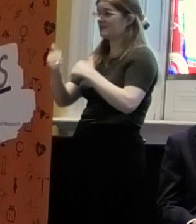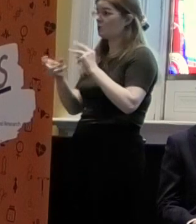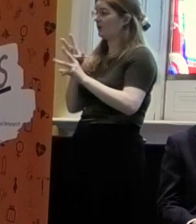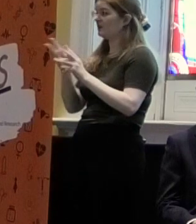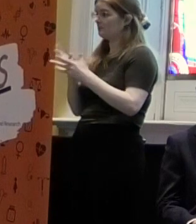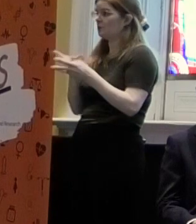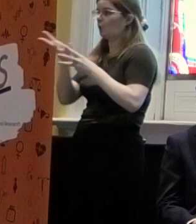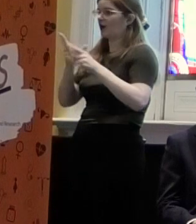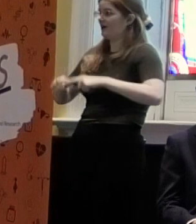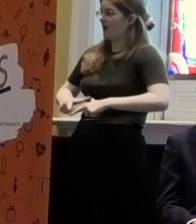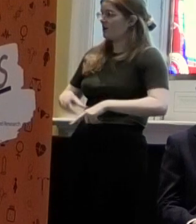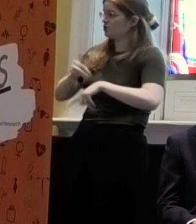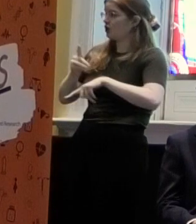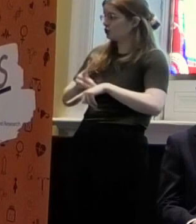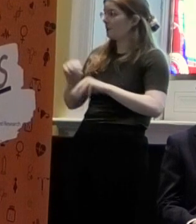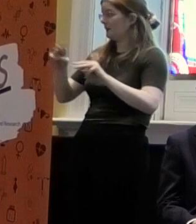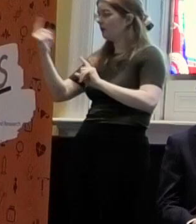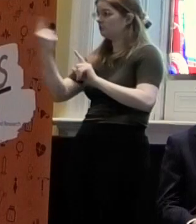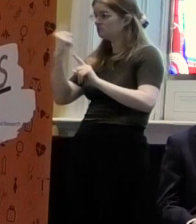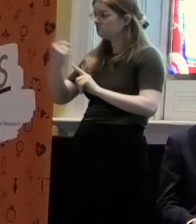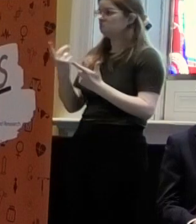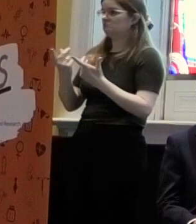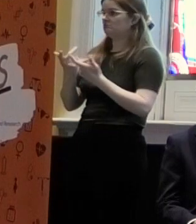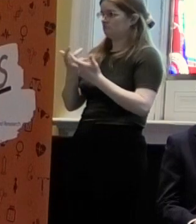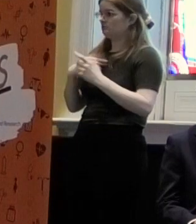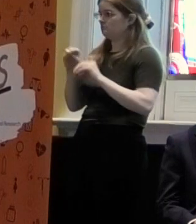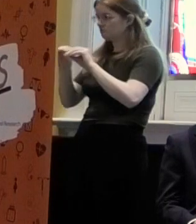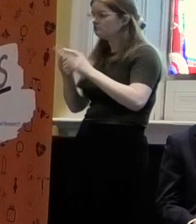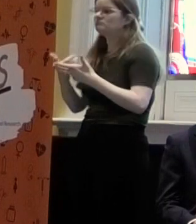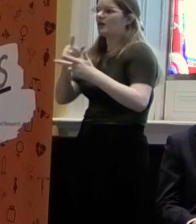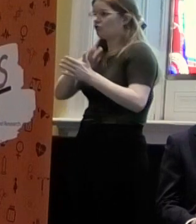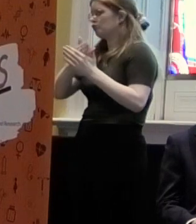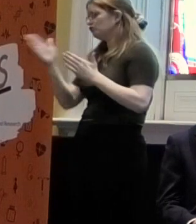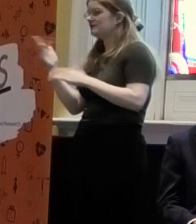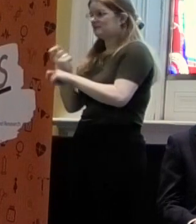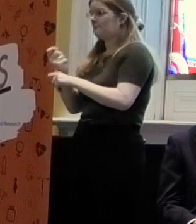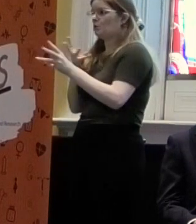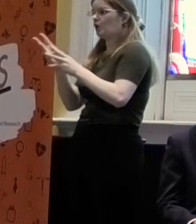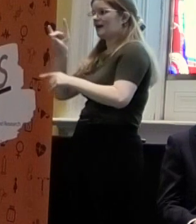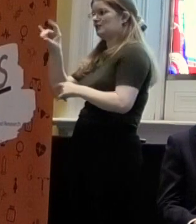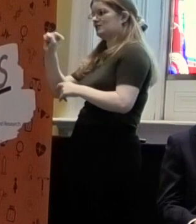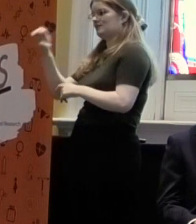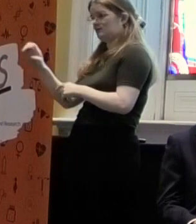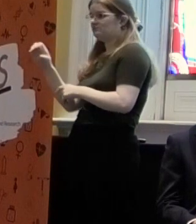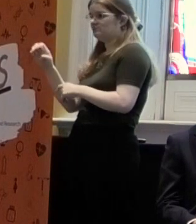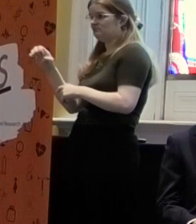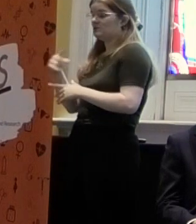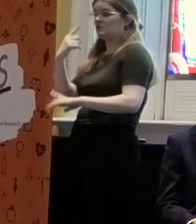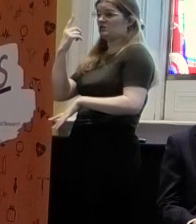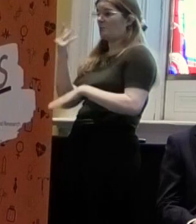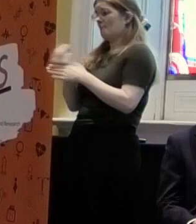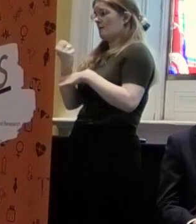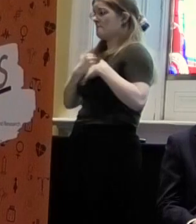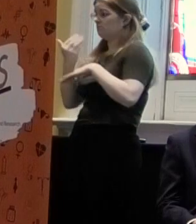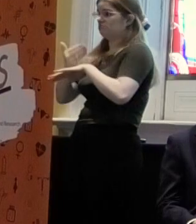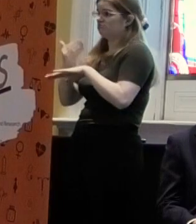work as a gynecologist and see people and operate. And the rest of the time I work with the HSC. So part of that role